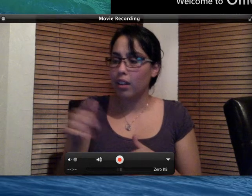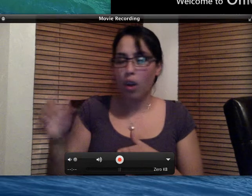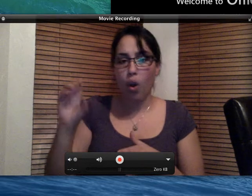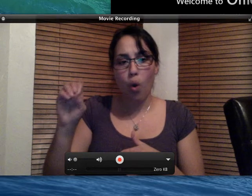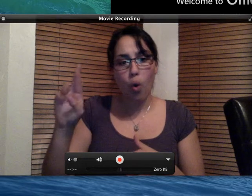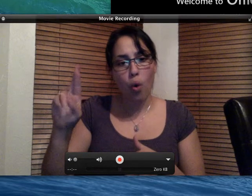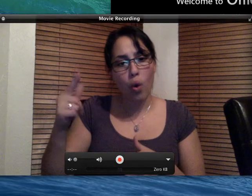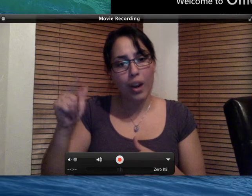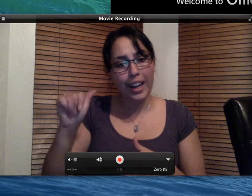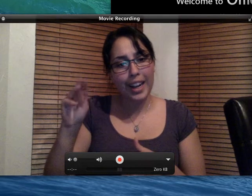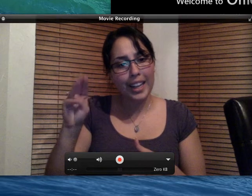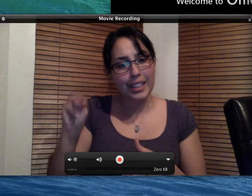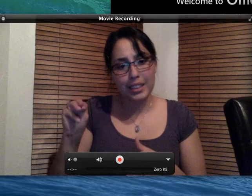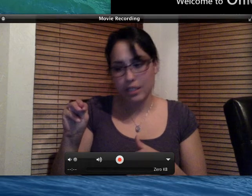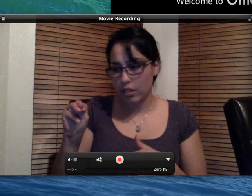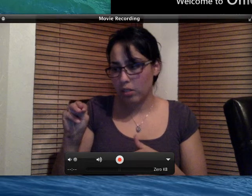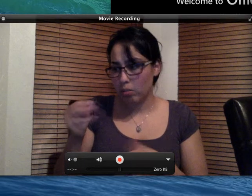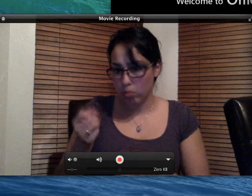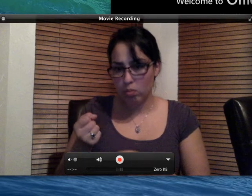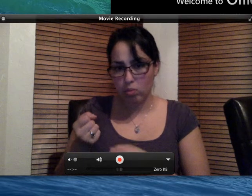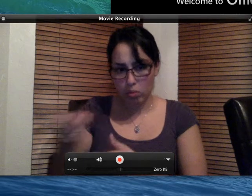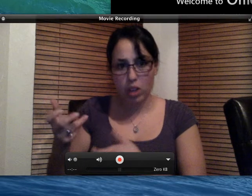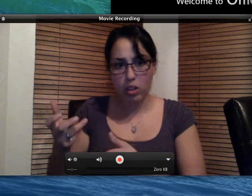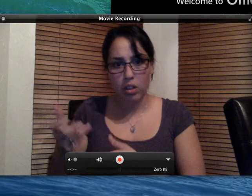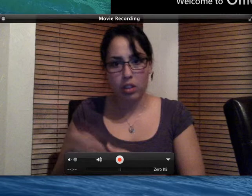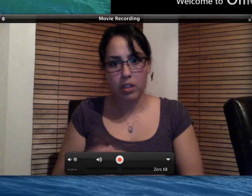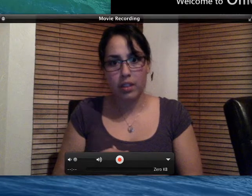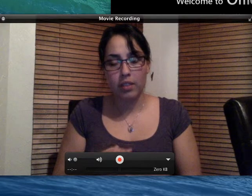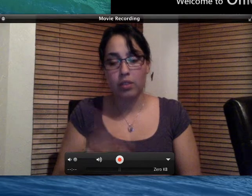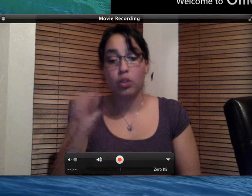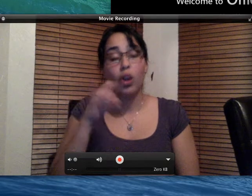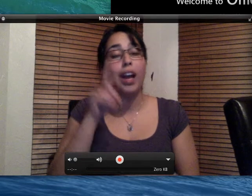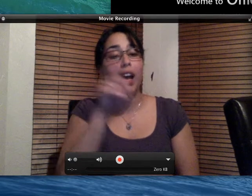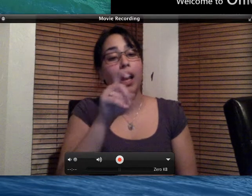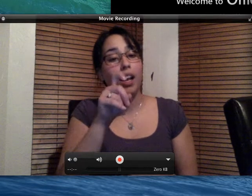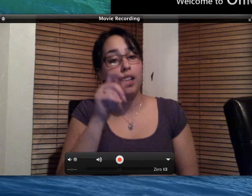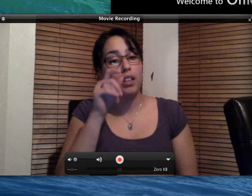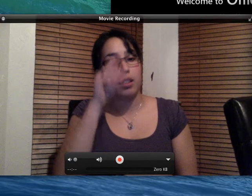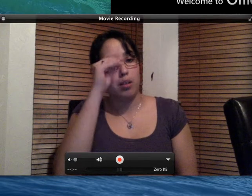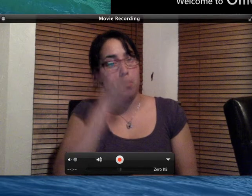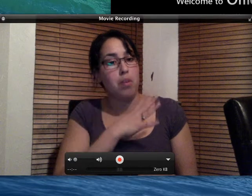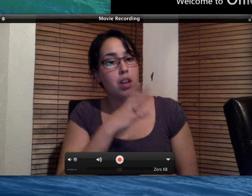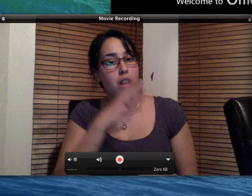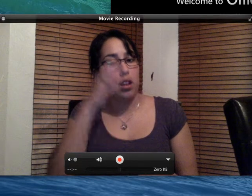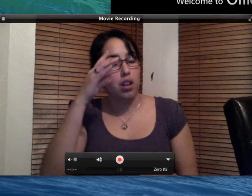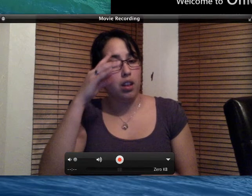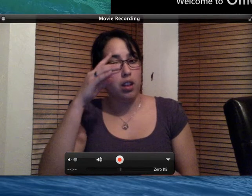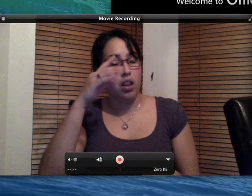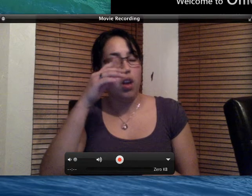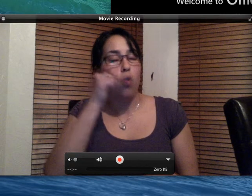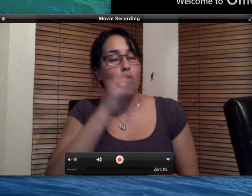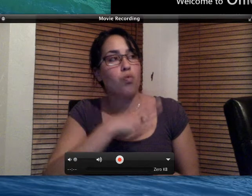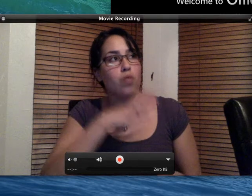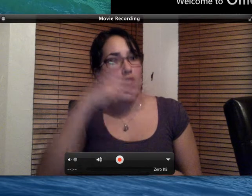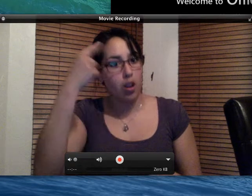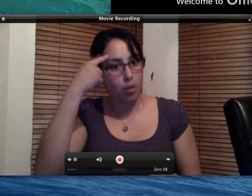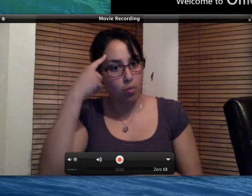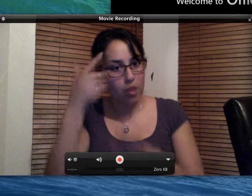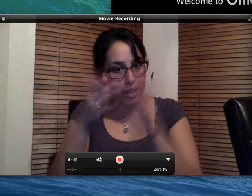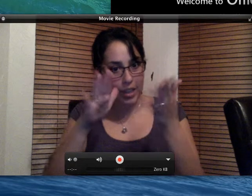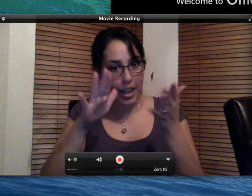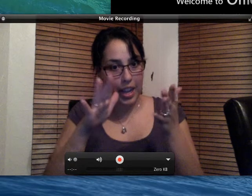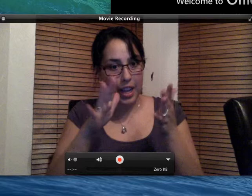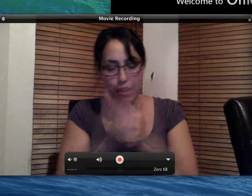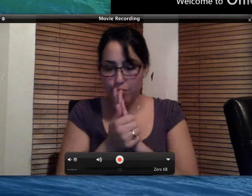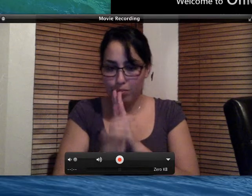this question to a brain death expert, Stephanie Mann, who was foolish enough to return my emails. I